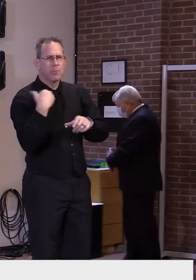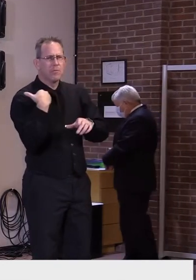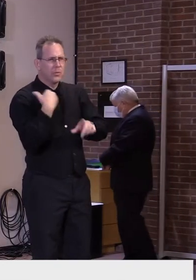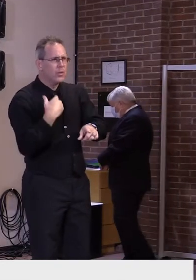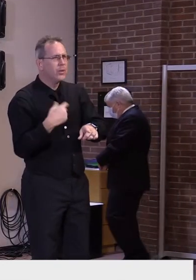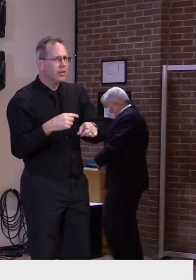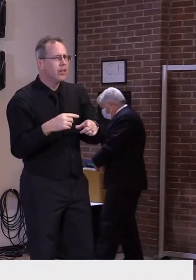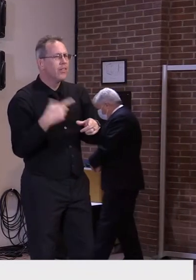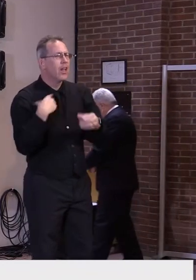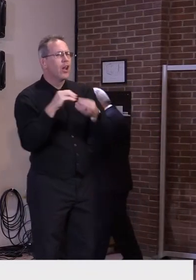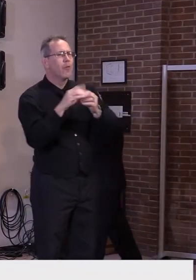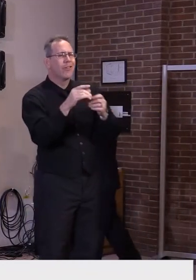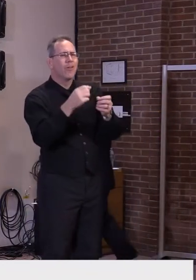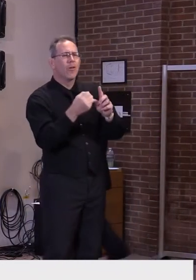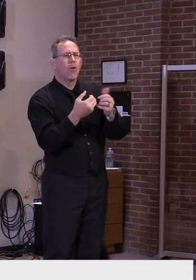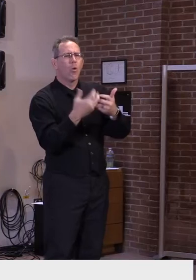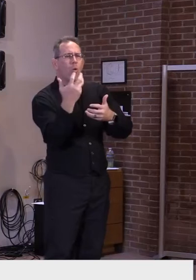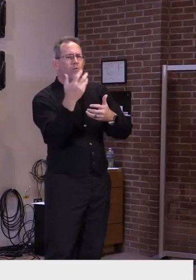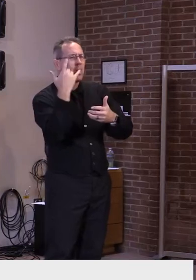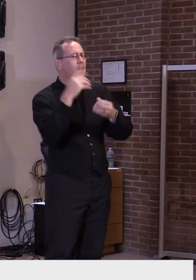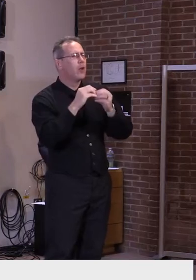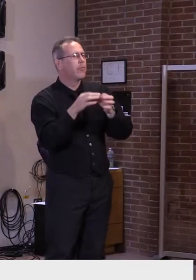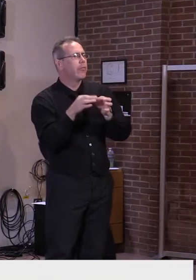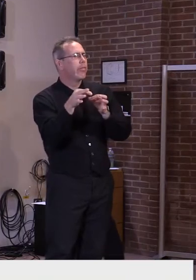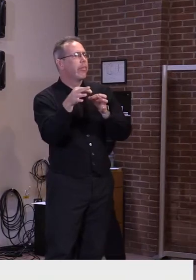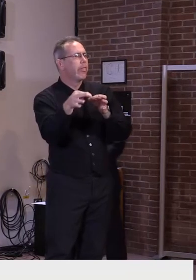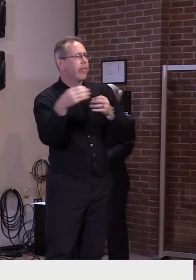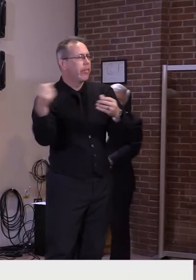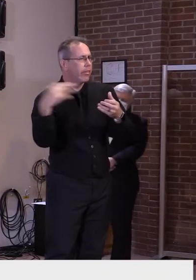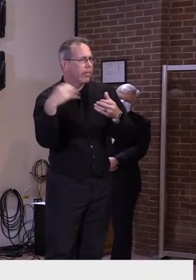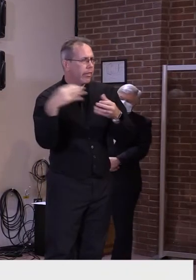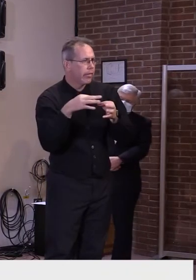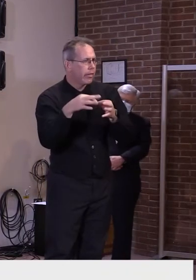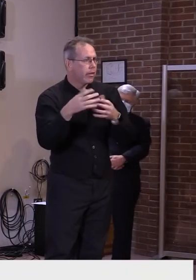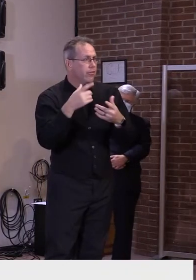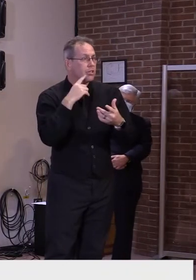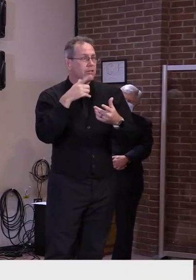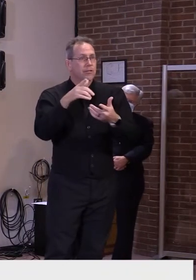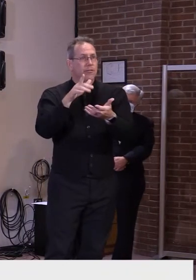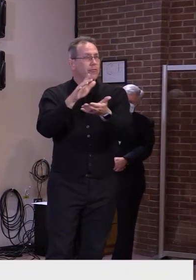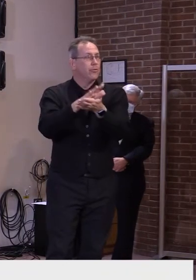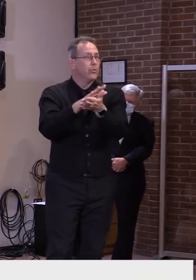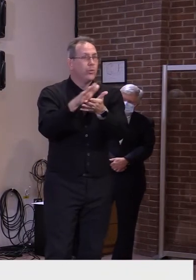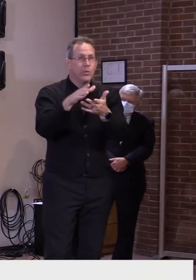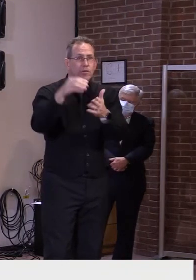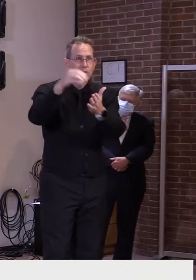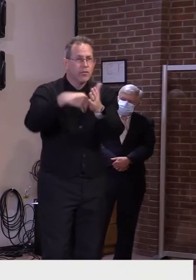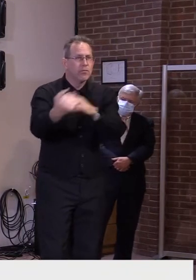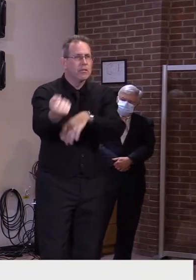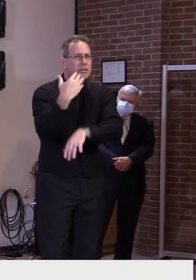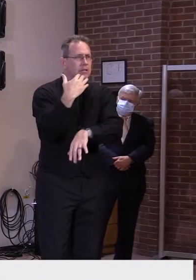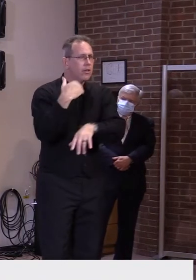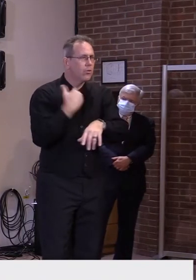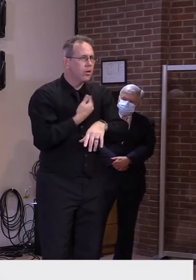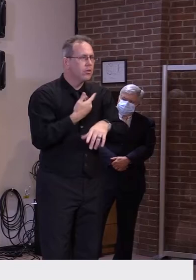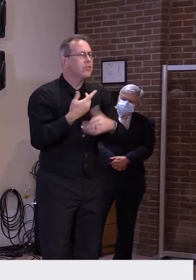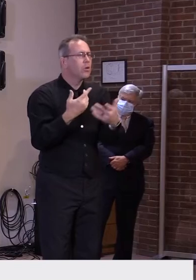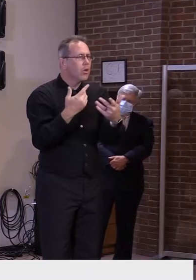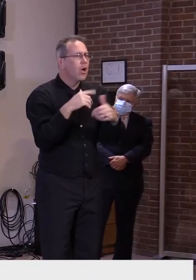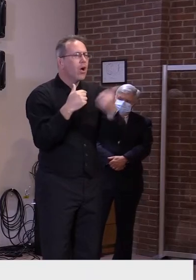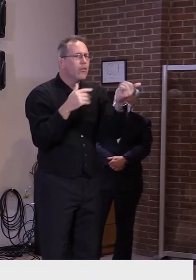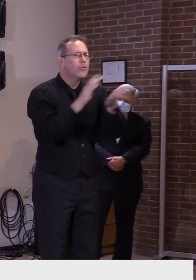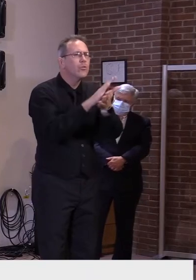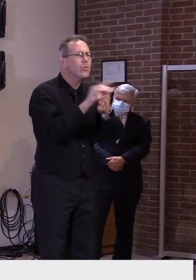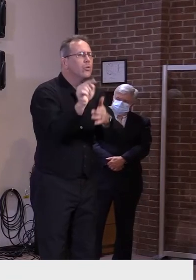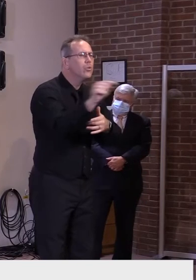firstly, it's a partnership with the health department that monitors that, but I've heard that question more frequently from several different districts. So I could just hazard